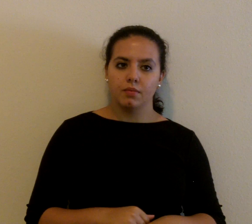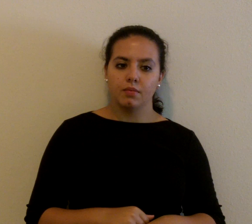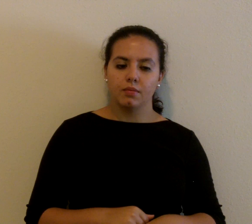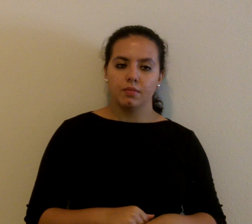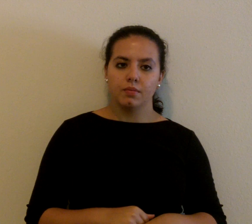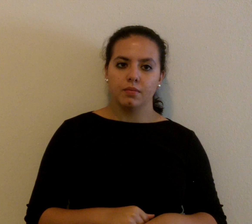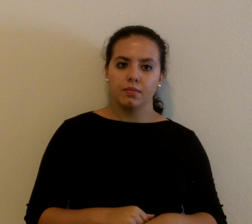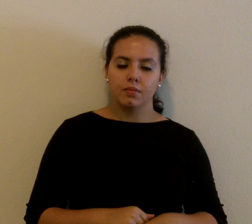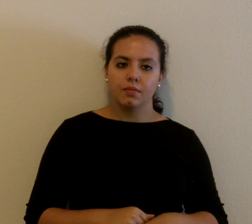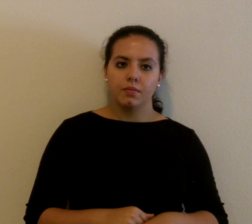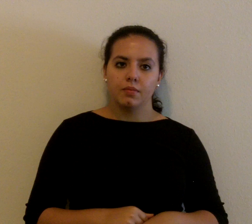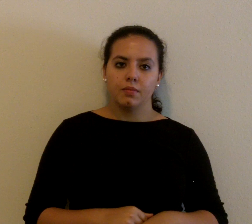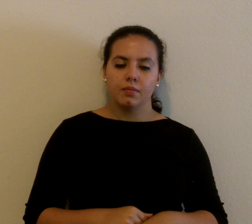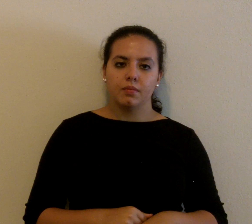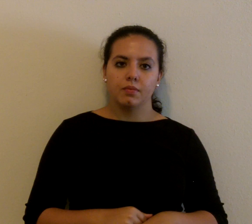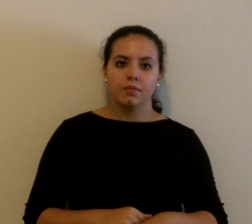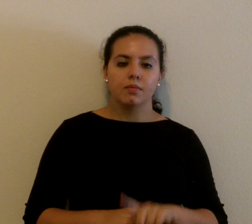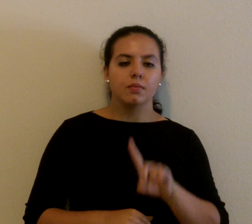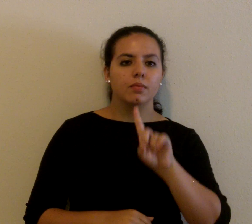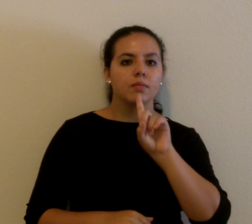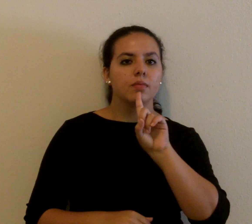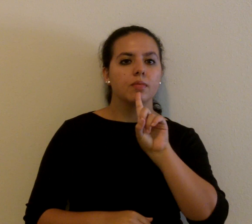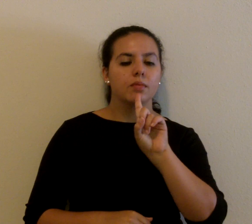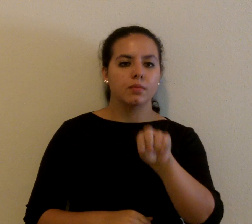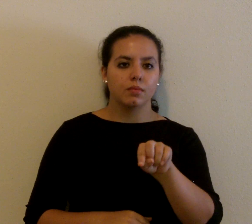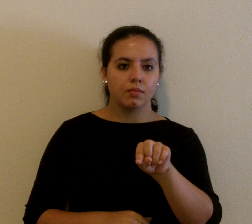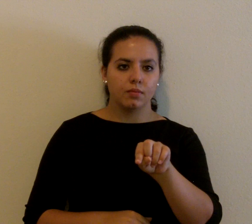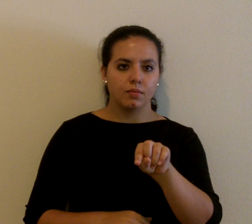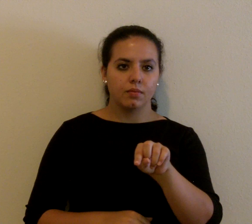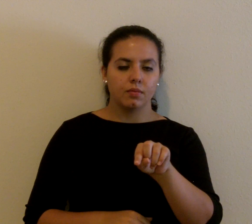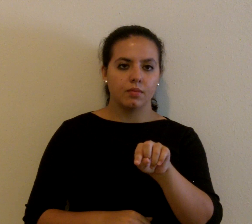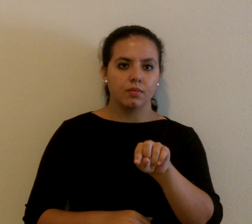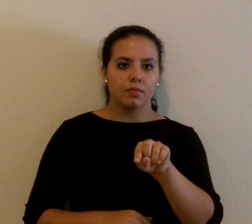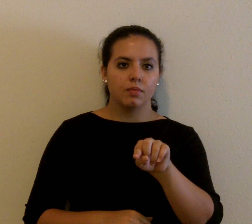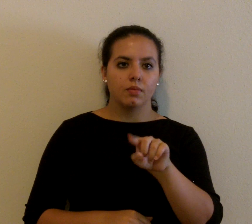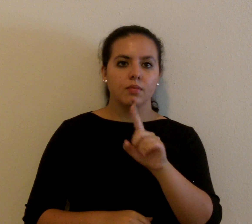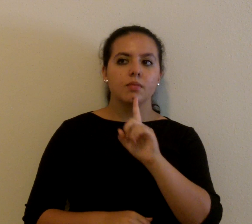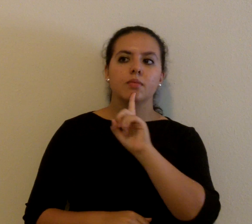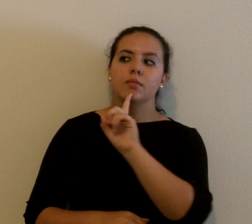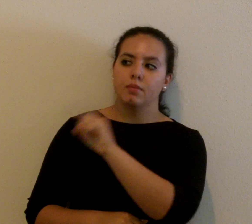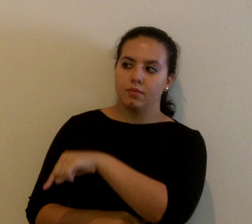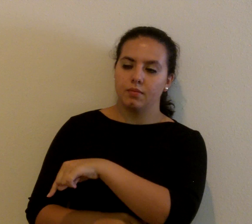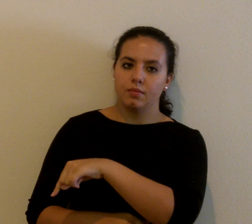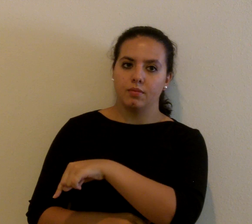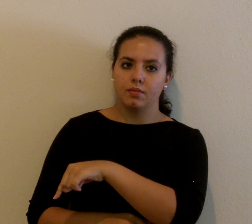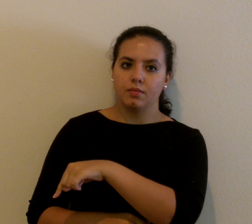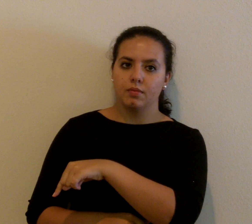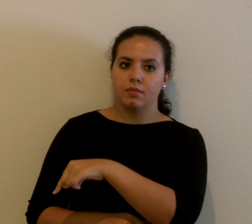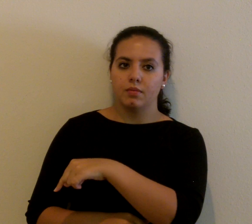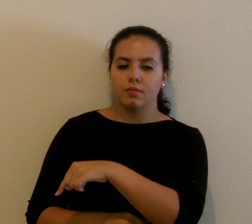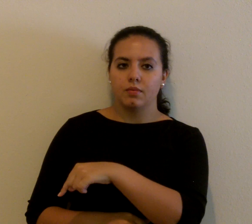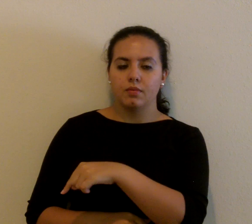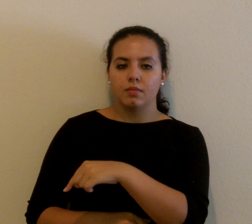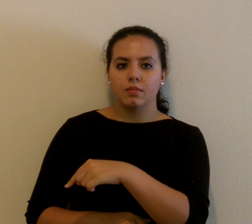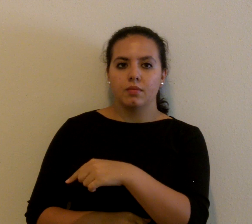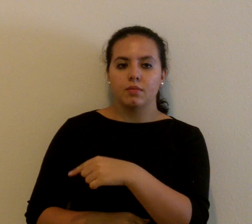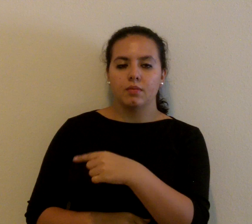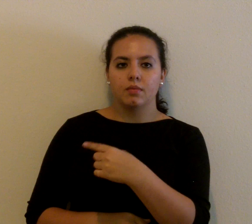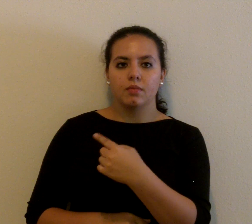And the last one is tell. You can tell. You can tell her, tell him, but you can also